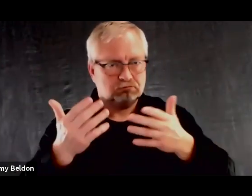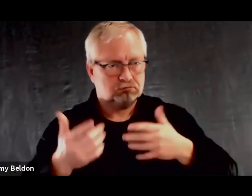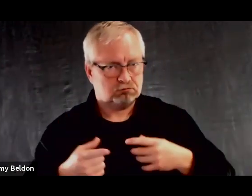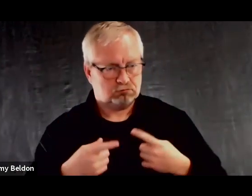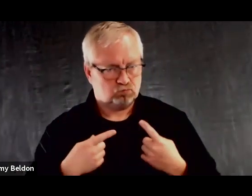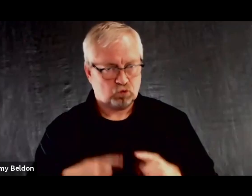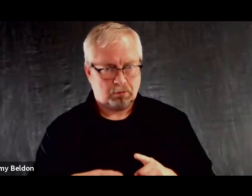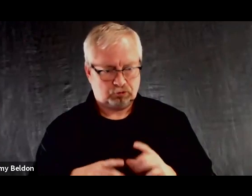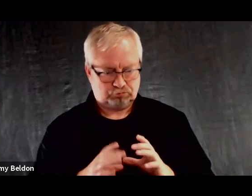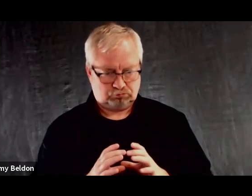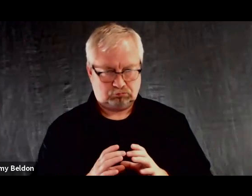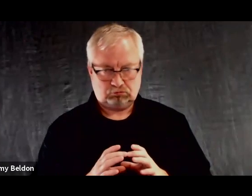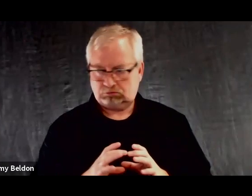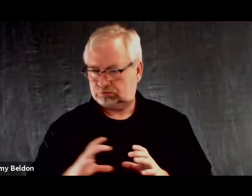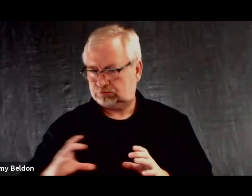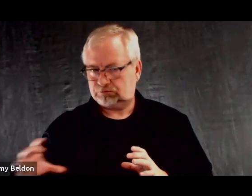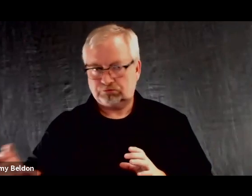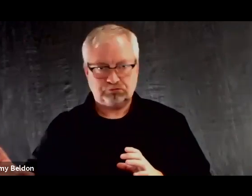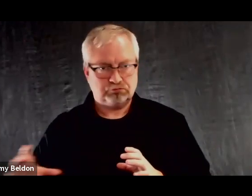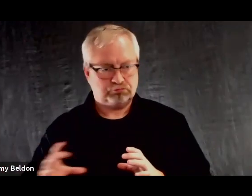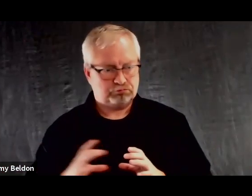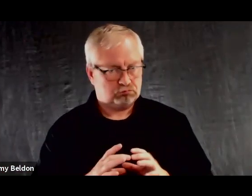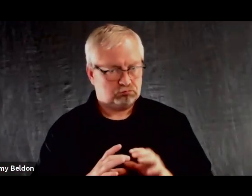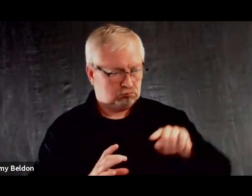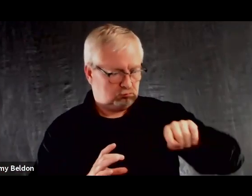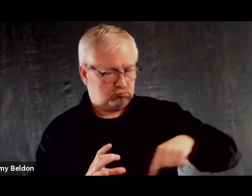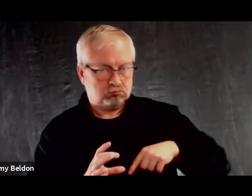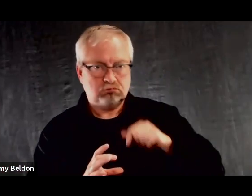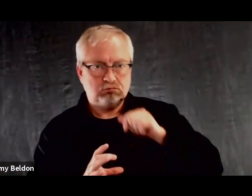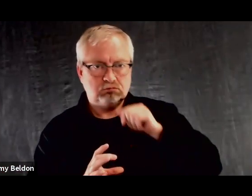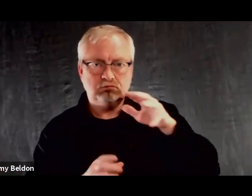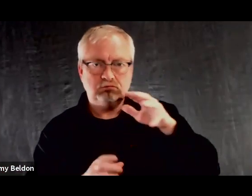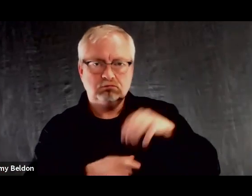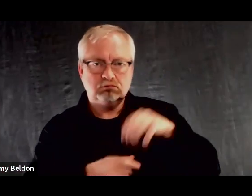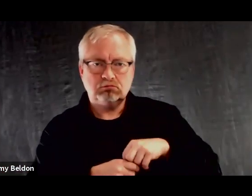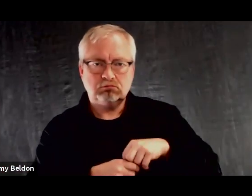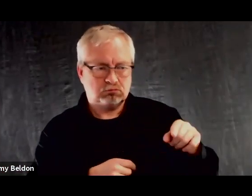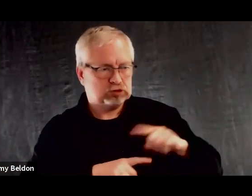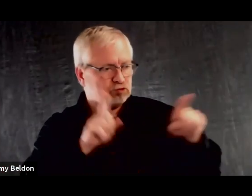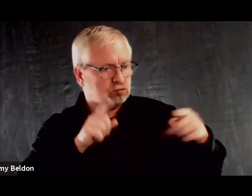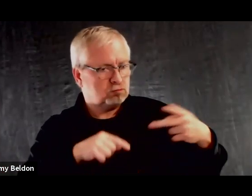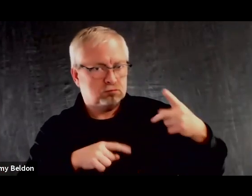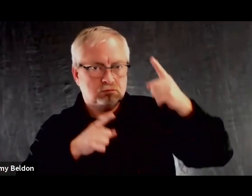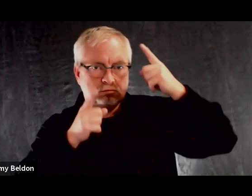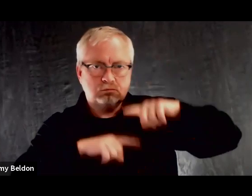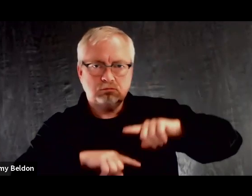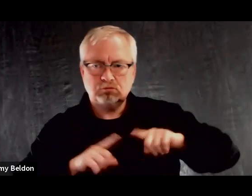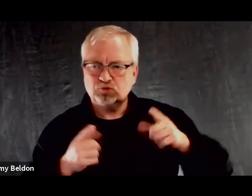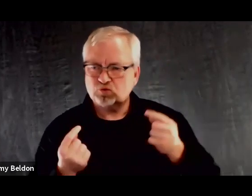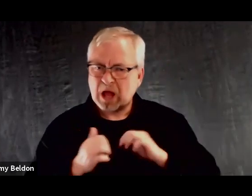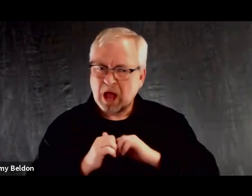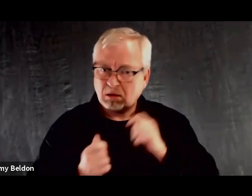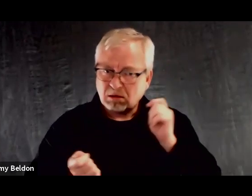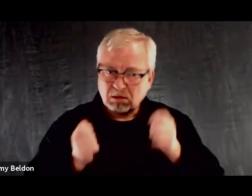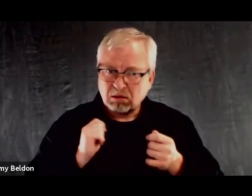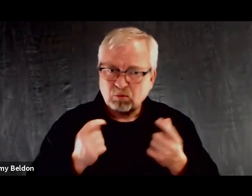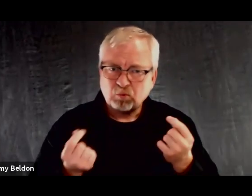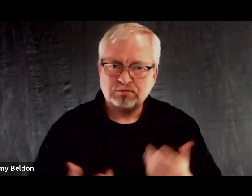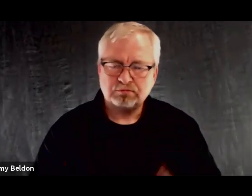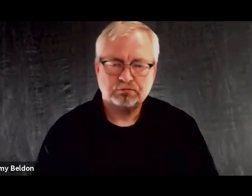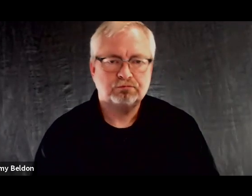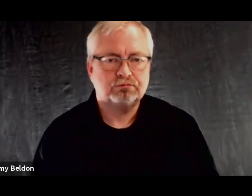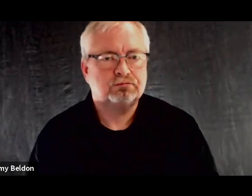it actually has a counter effort, if you will? Well, the announcement of some of